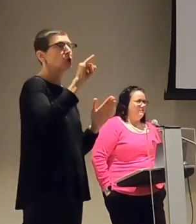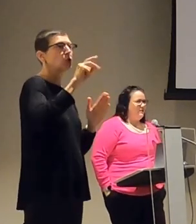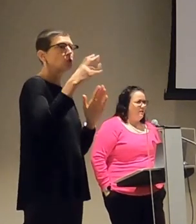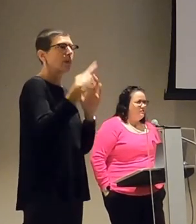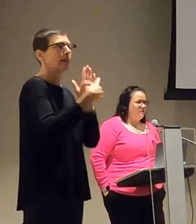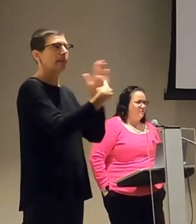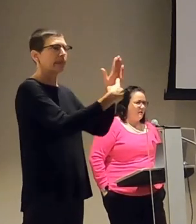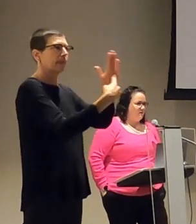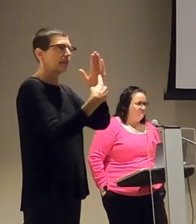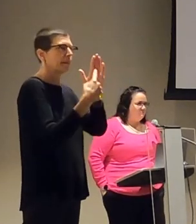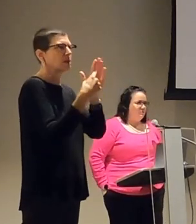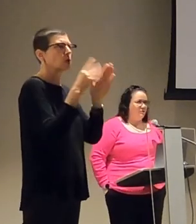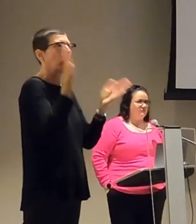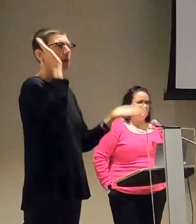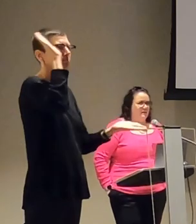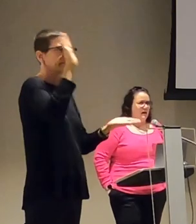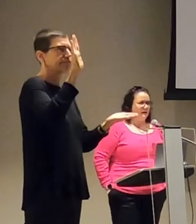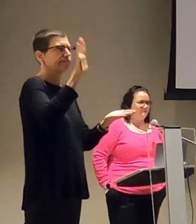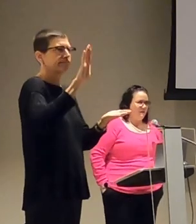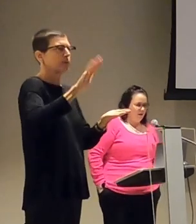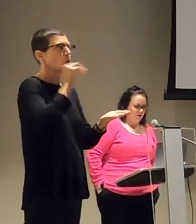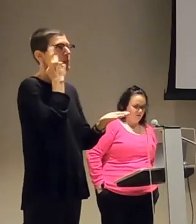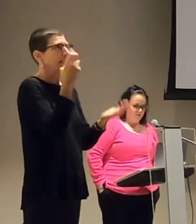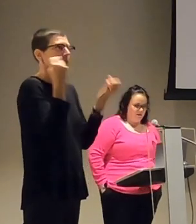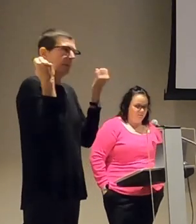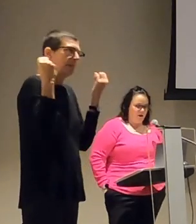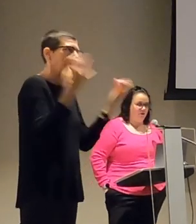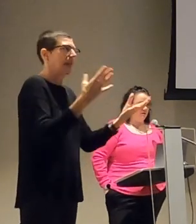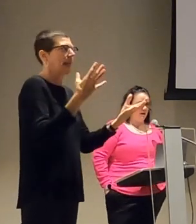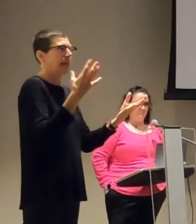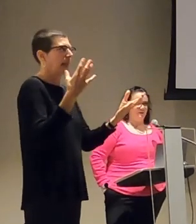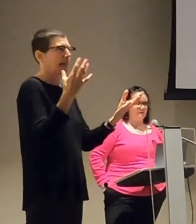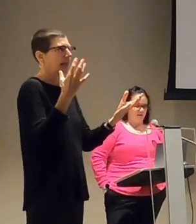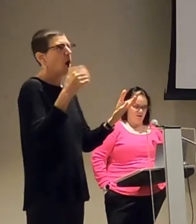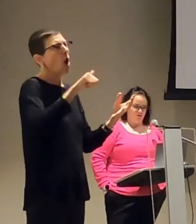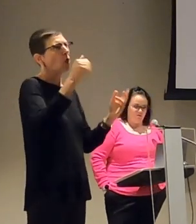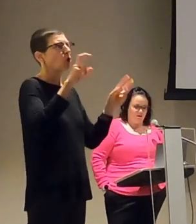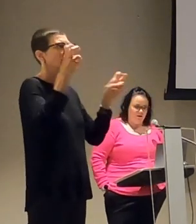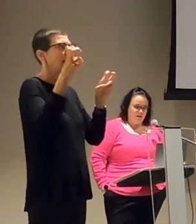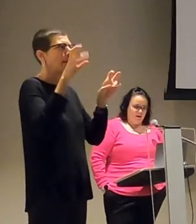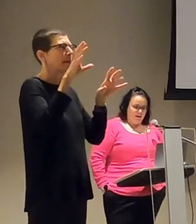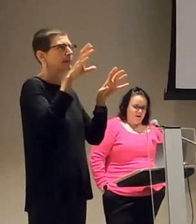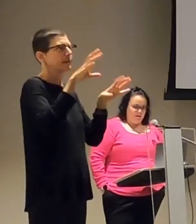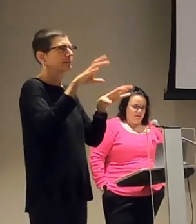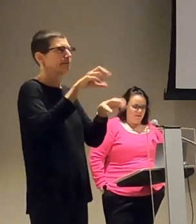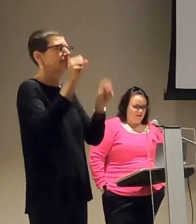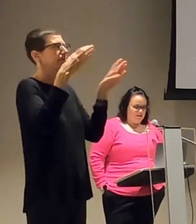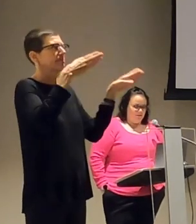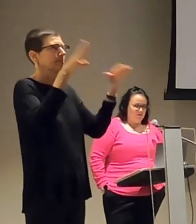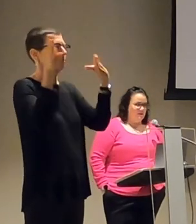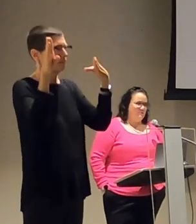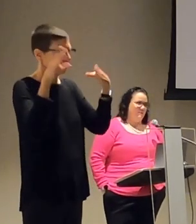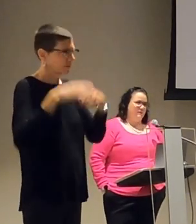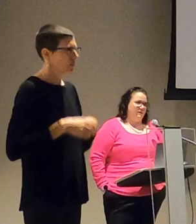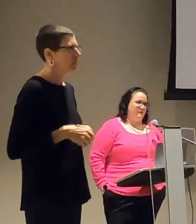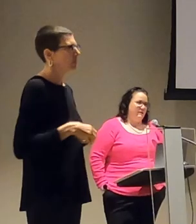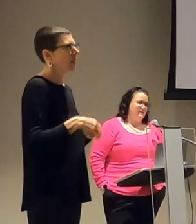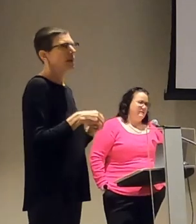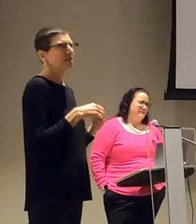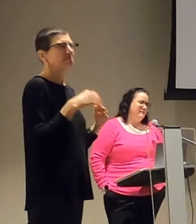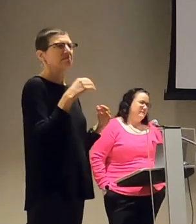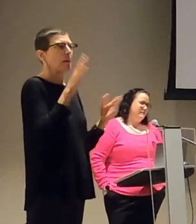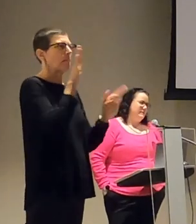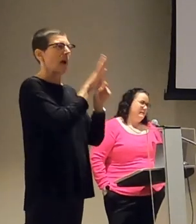of art kind of slow down. You don't see as many of them. Other topics take over. It loses its